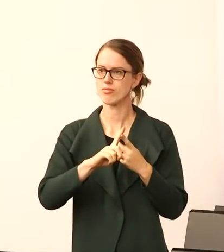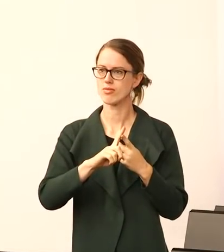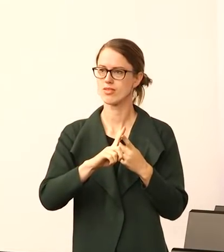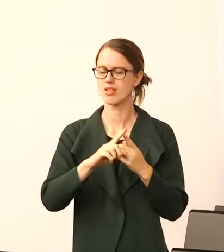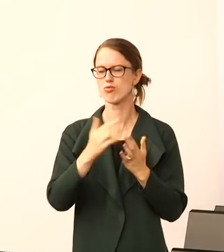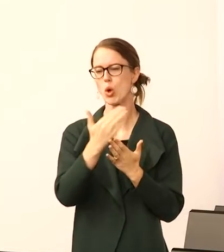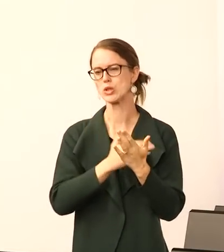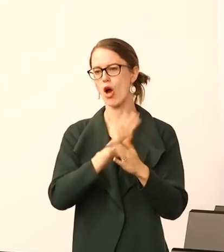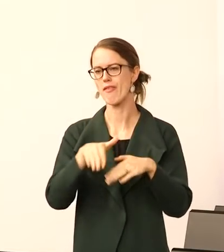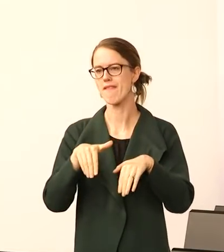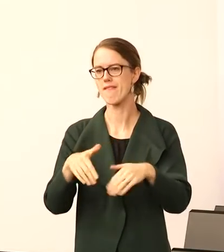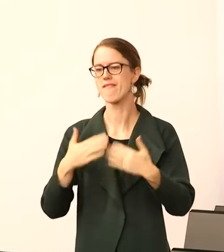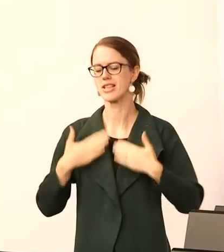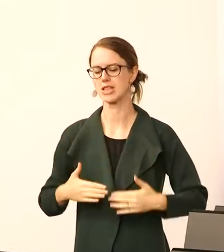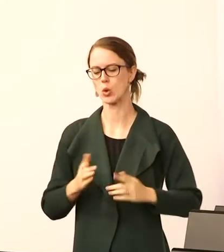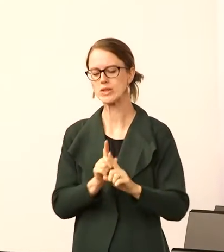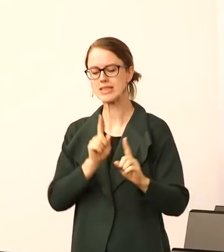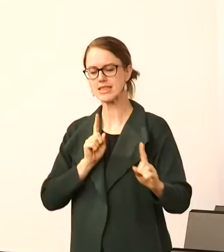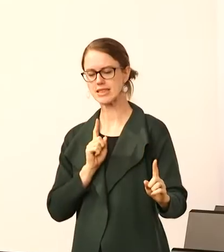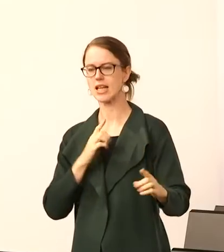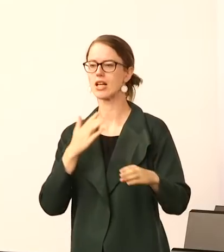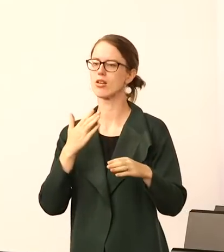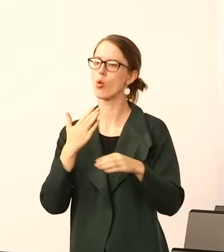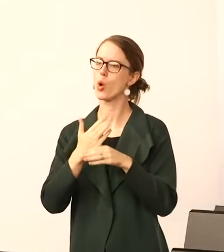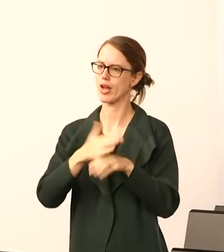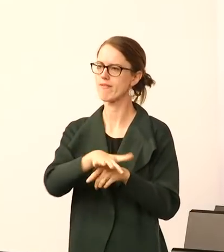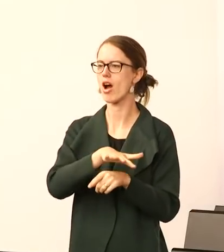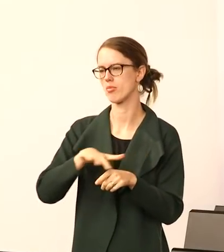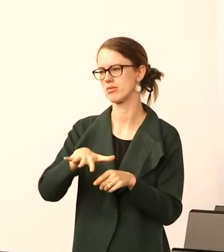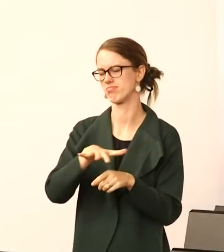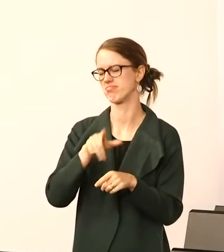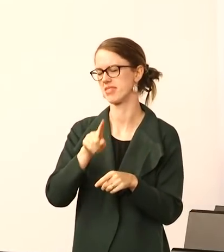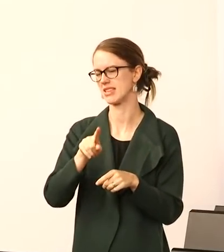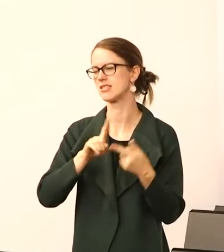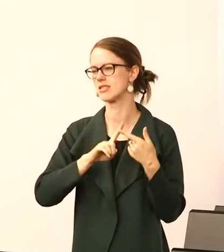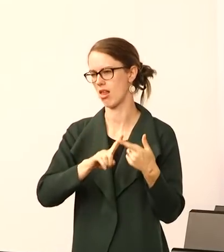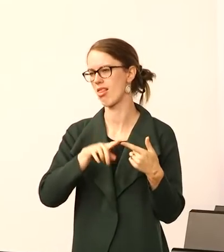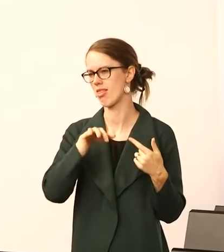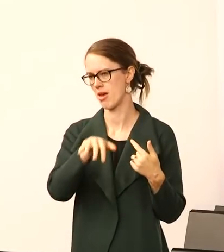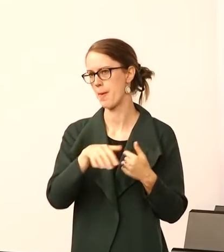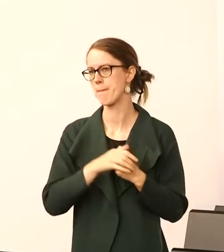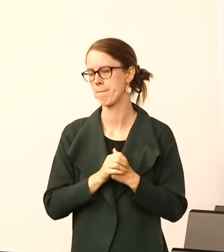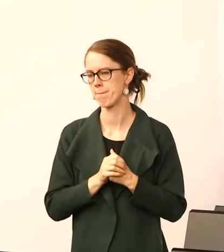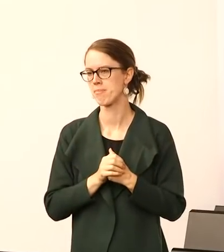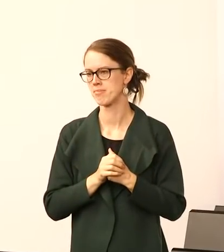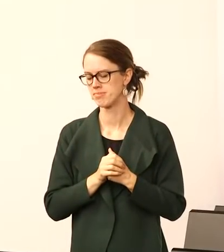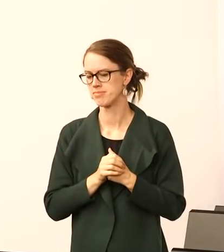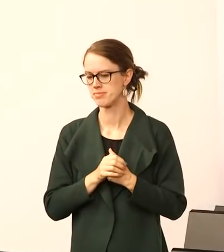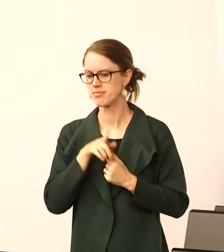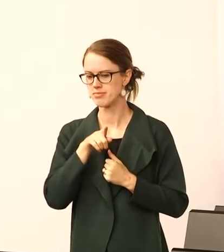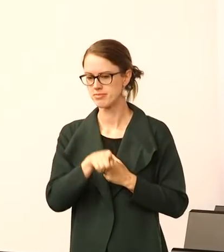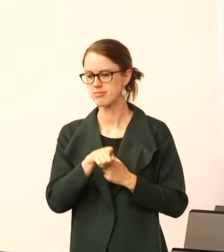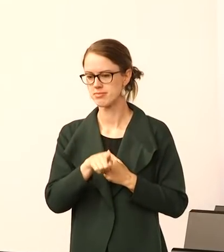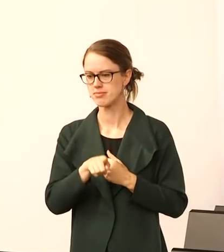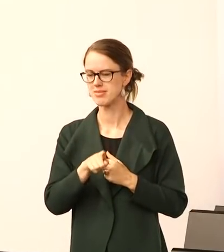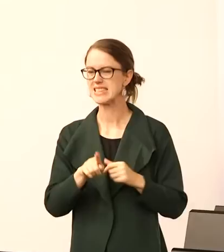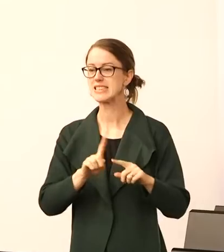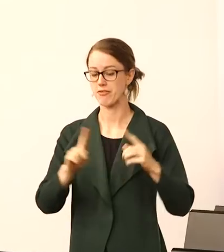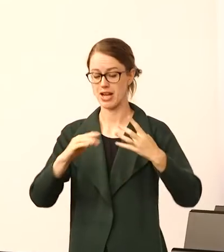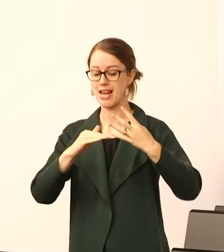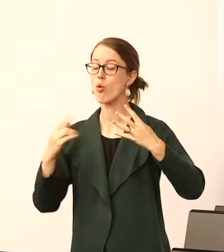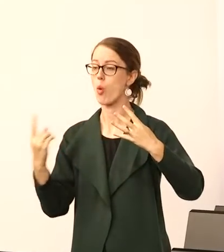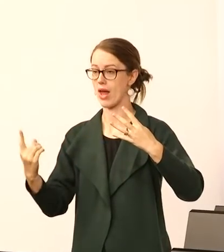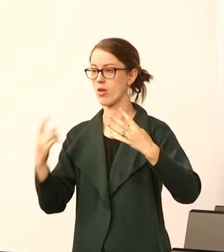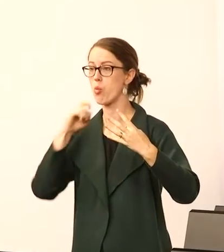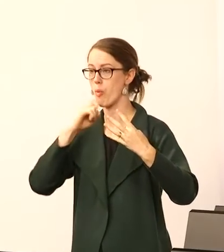physical distancing inside the office and work environment. That remains in place. That will be one of the things that will be different in alert level 1, and